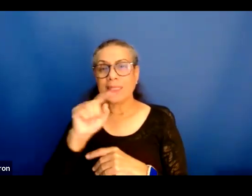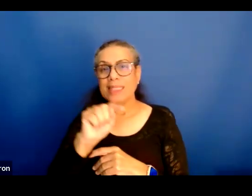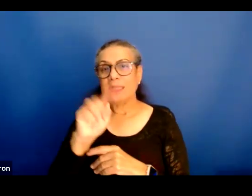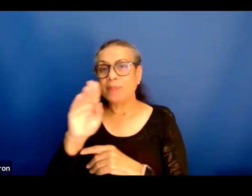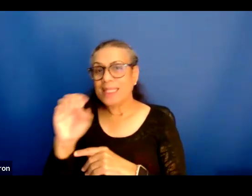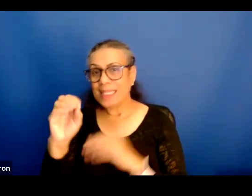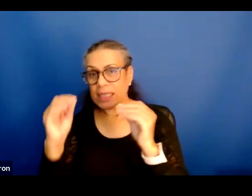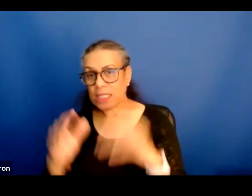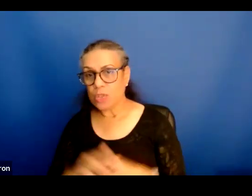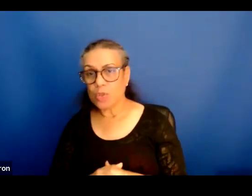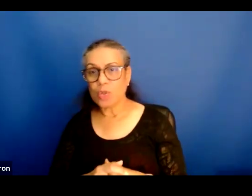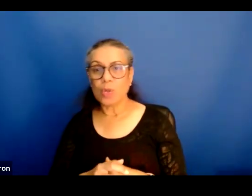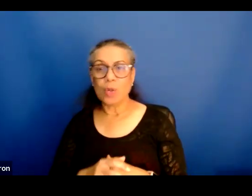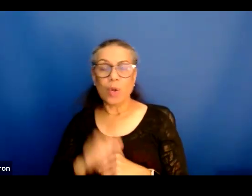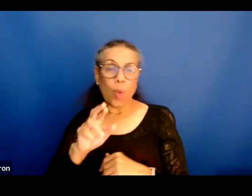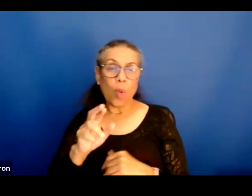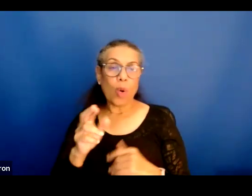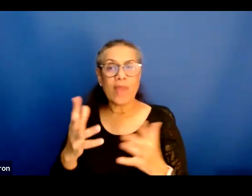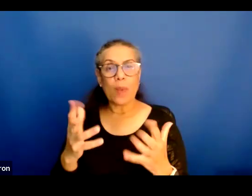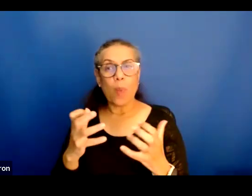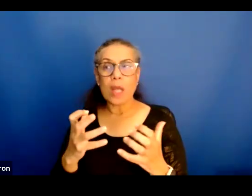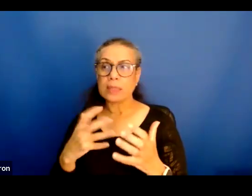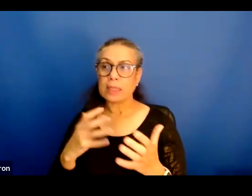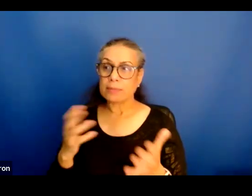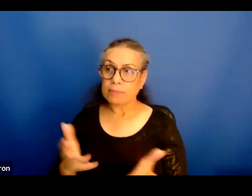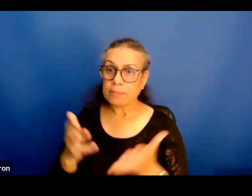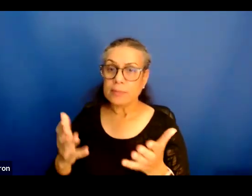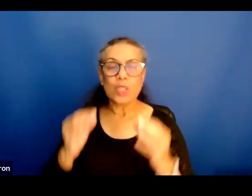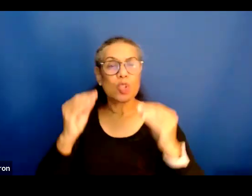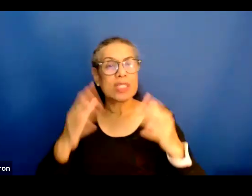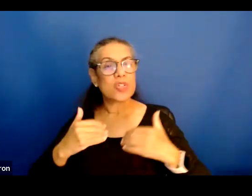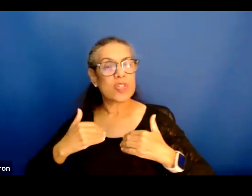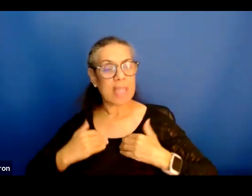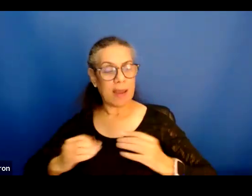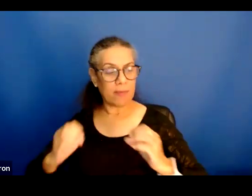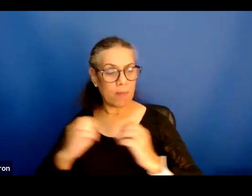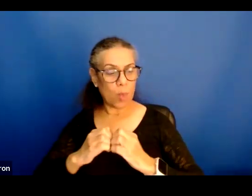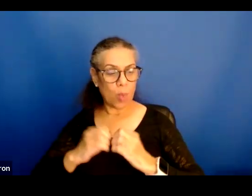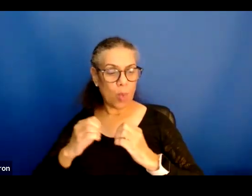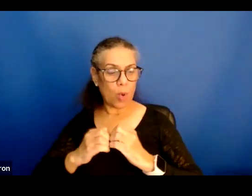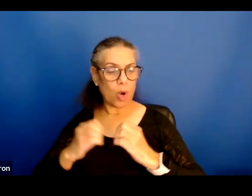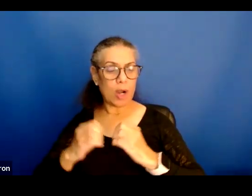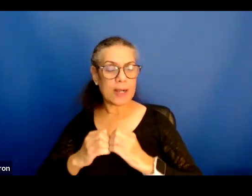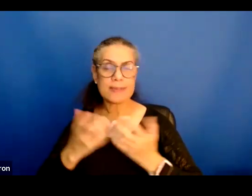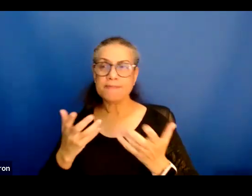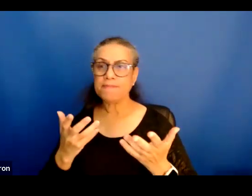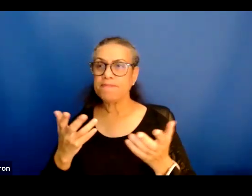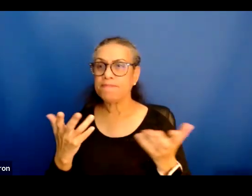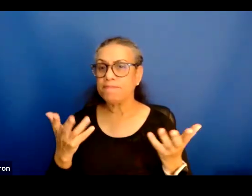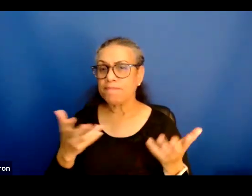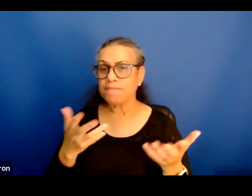to have that endorsement, would have it, so that teachers have more ability,